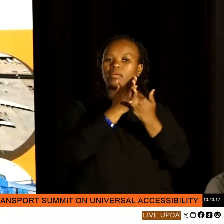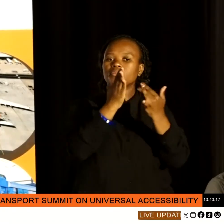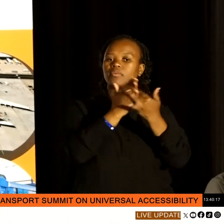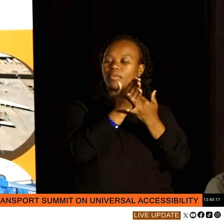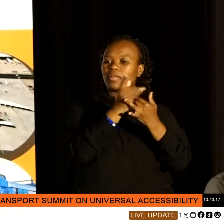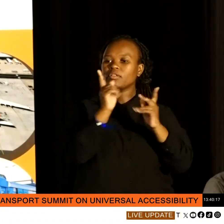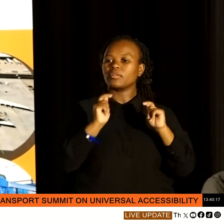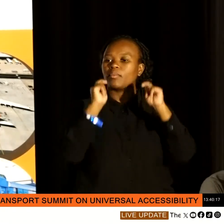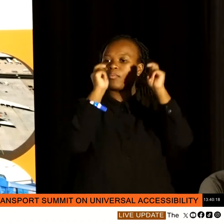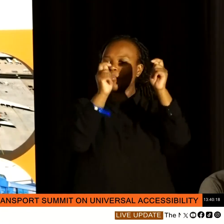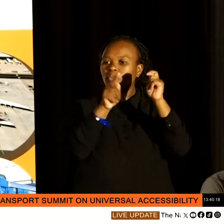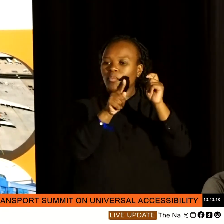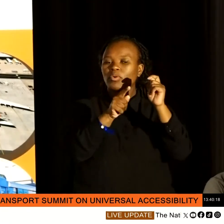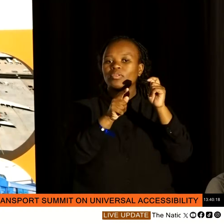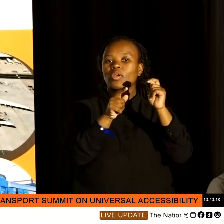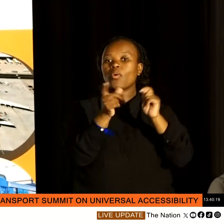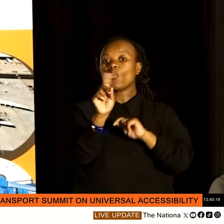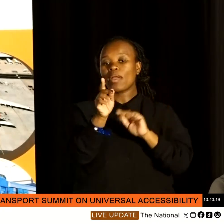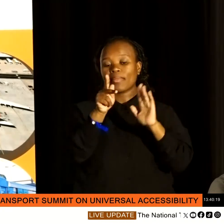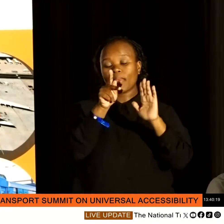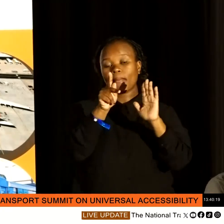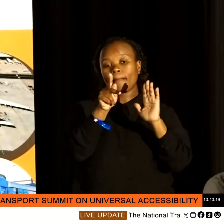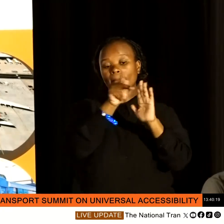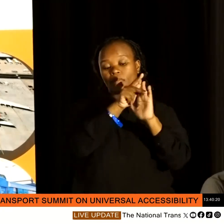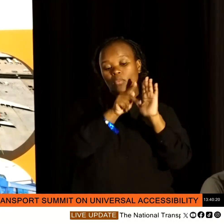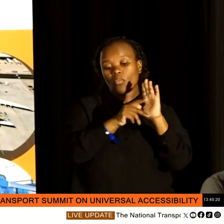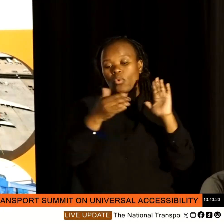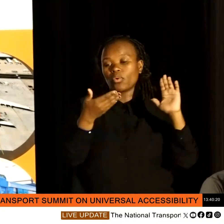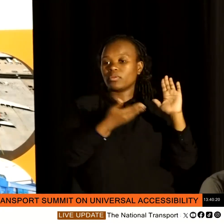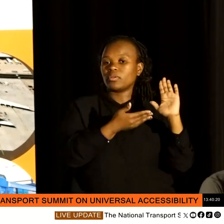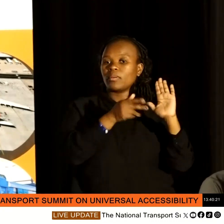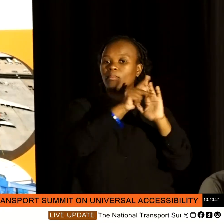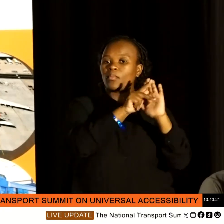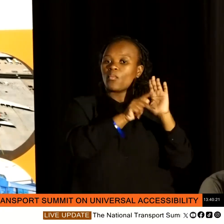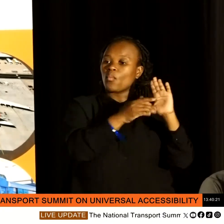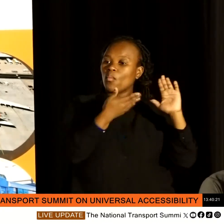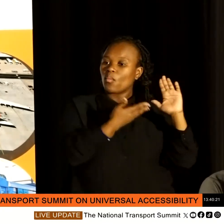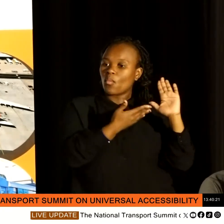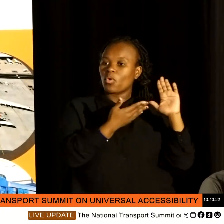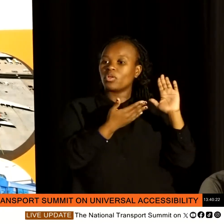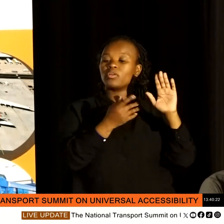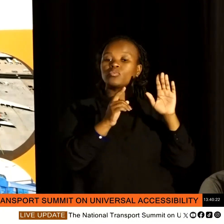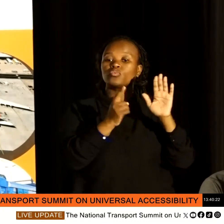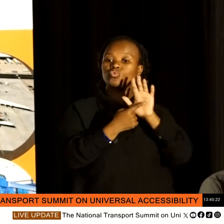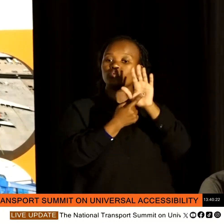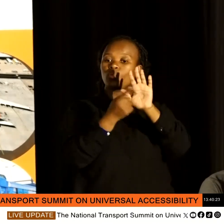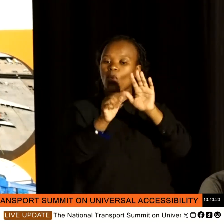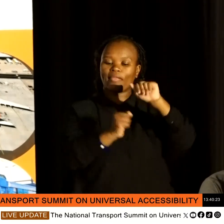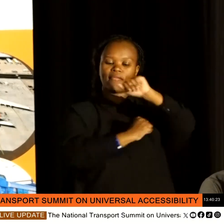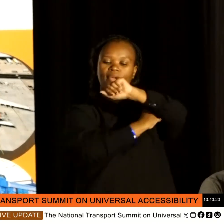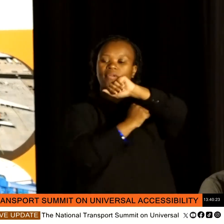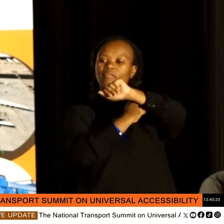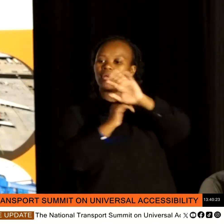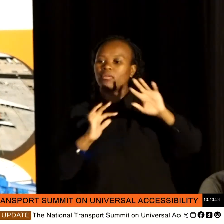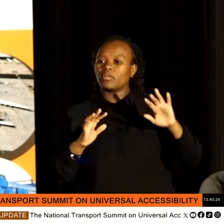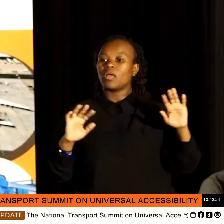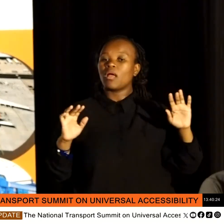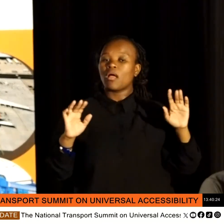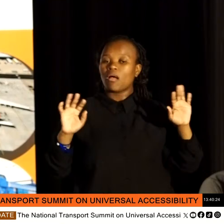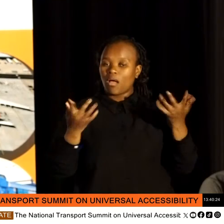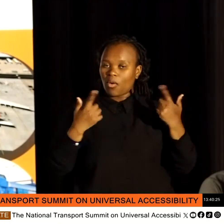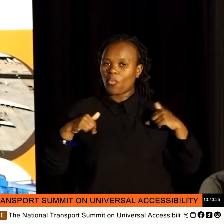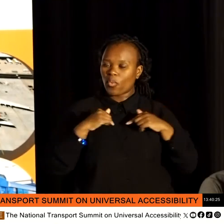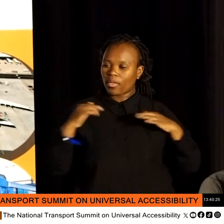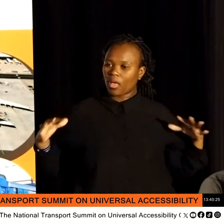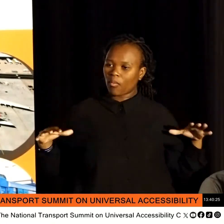services, and facilities. These policy and instruments lay the foundation of our collective efforts to